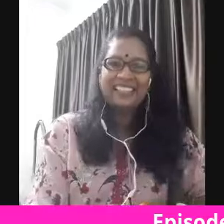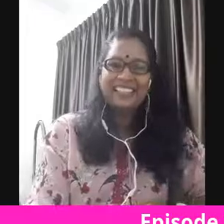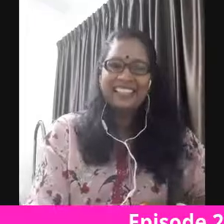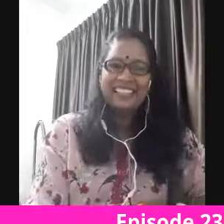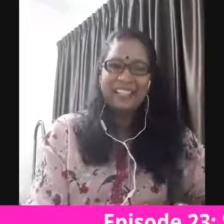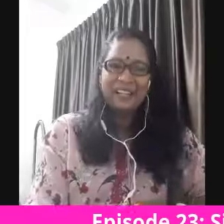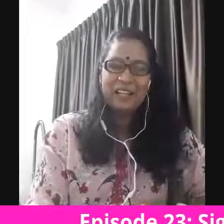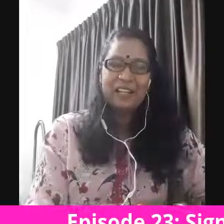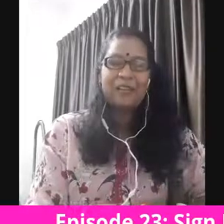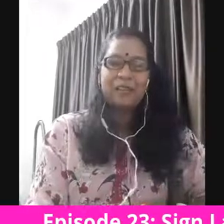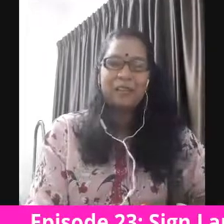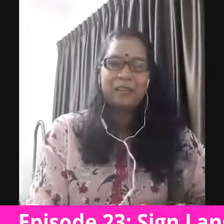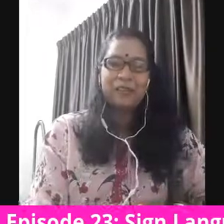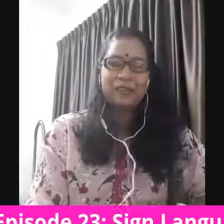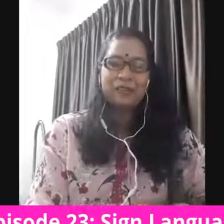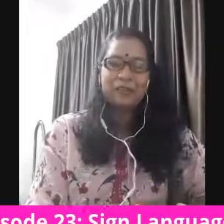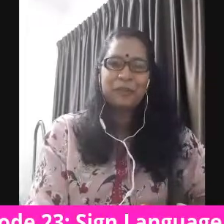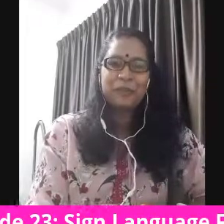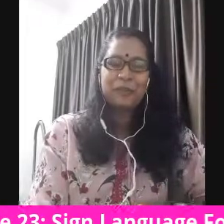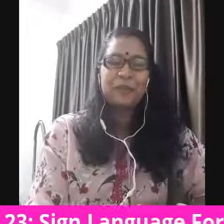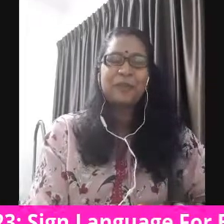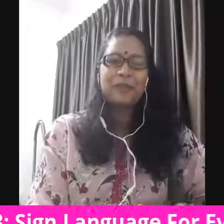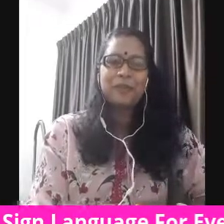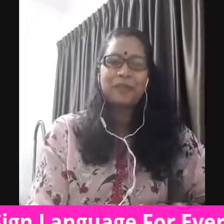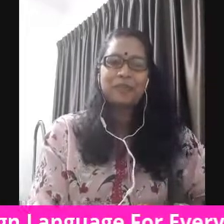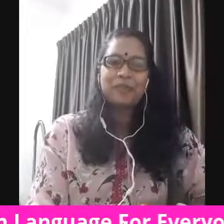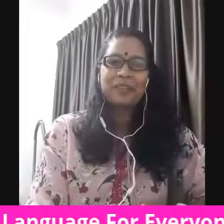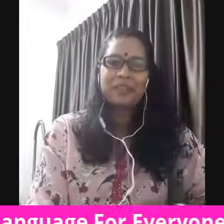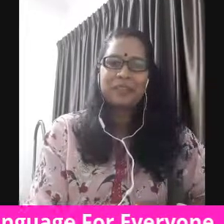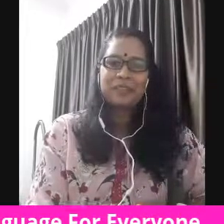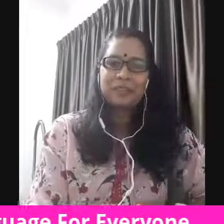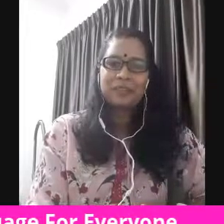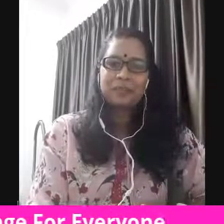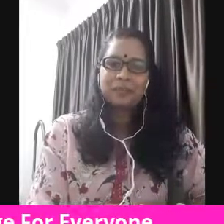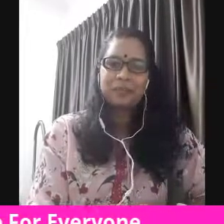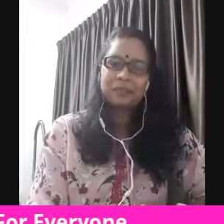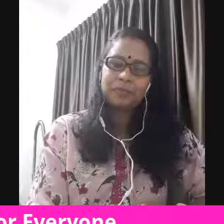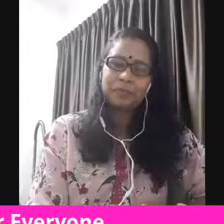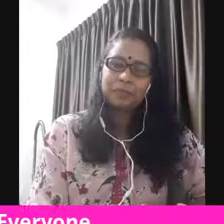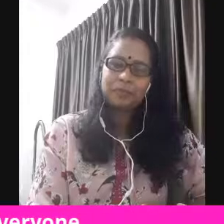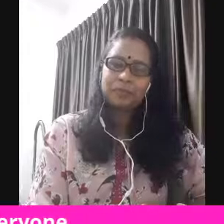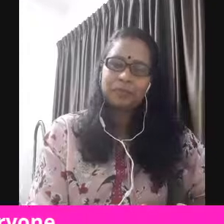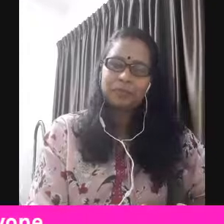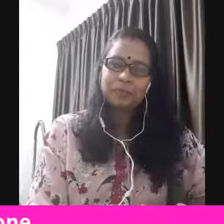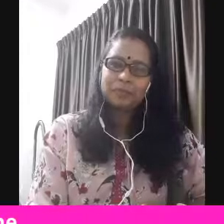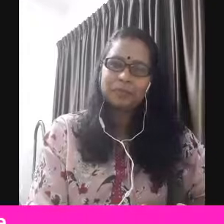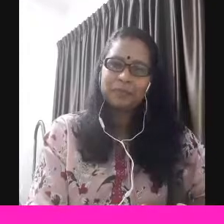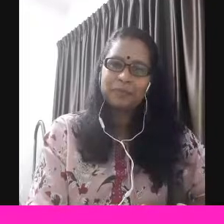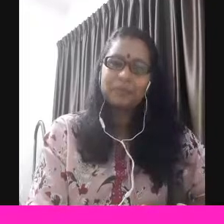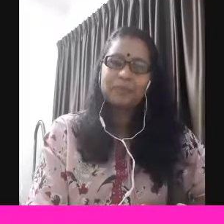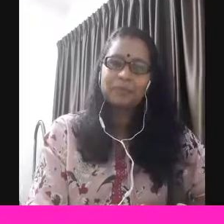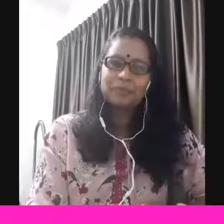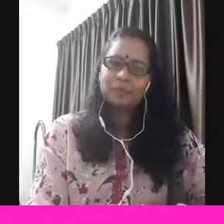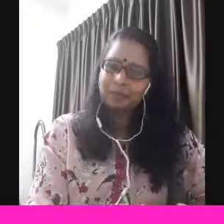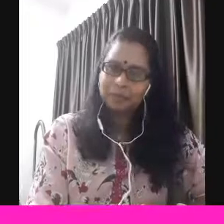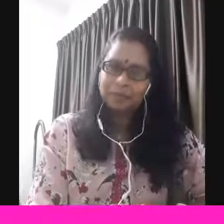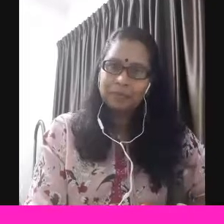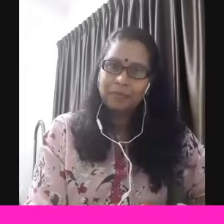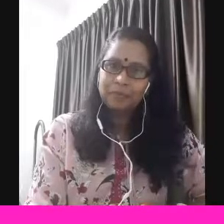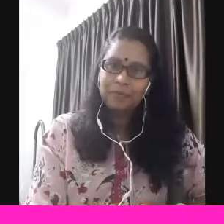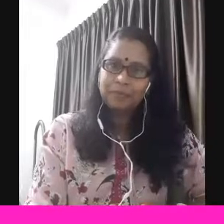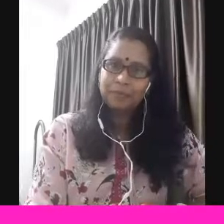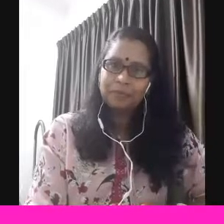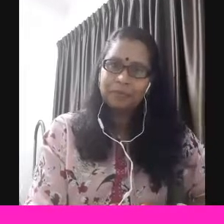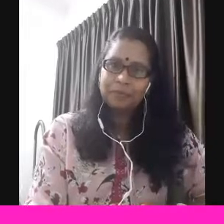watched it. okay, I Yeah. haven't got a chance to watch it yet. But yeah, for For Malaysia, I mean, there is a